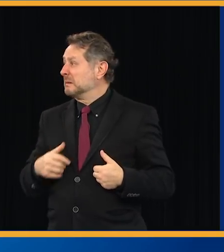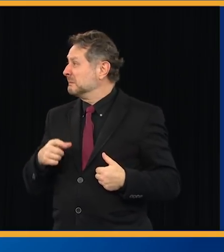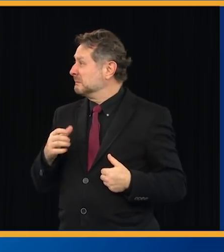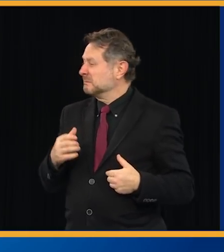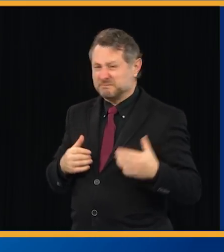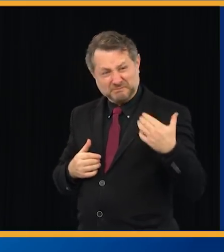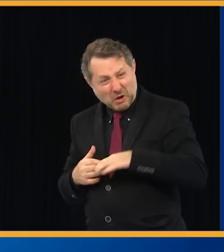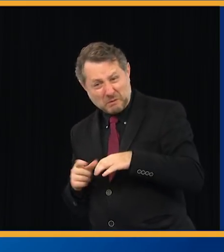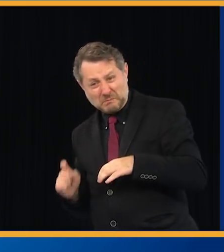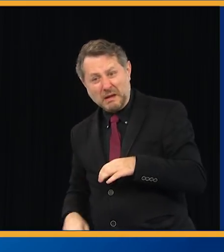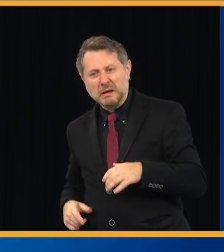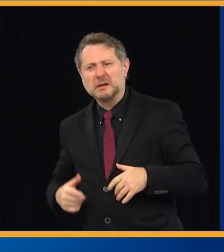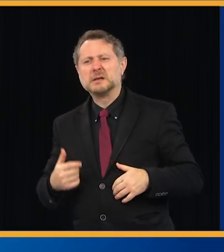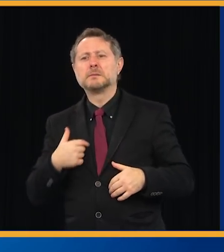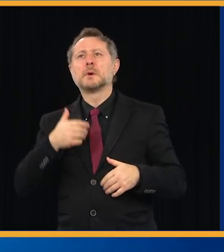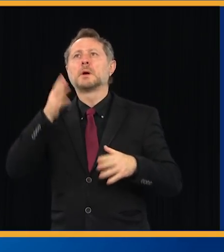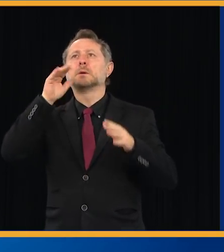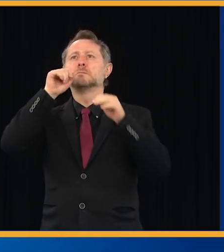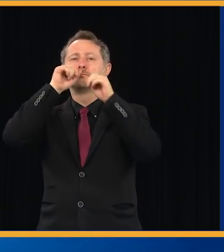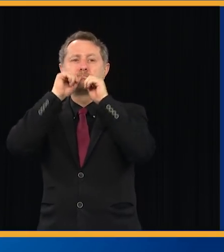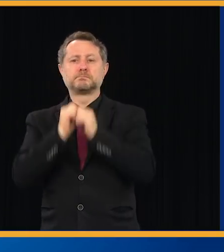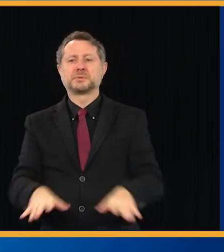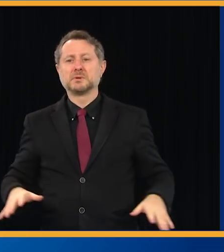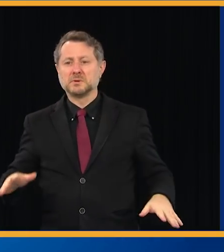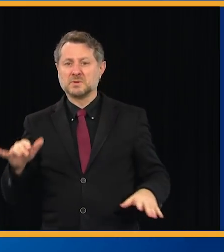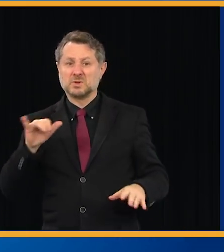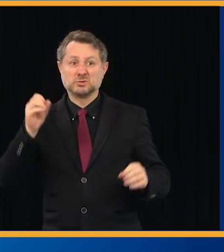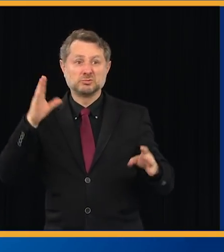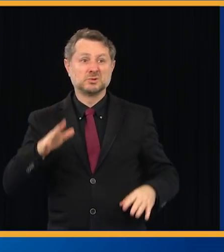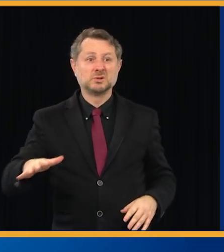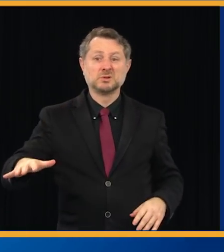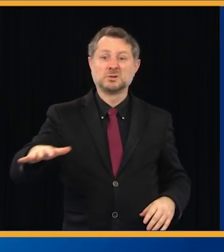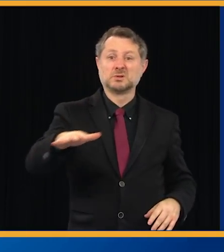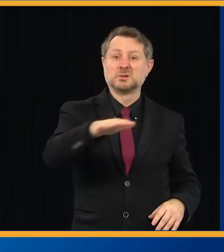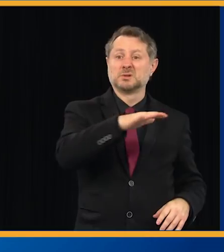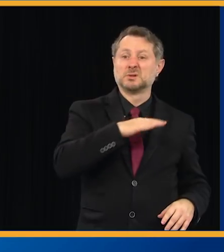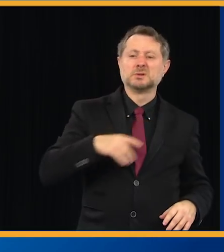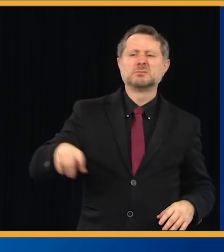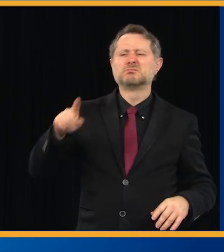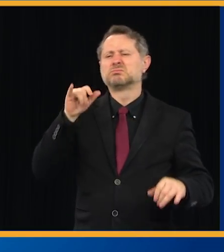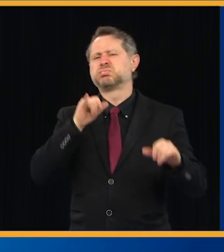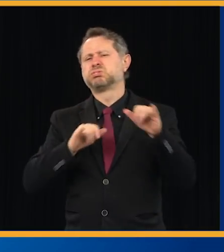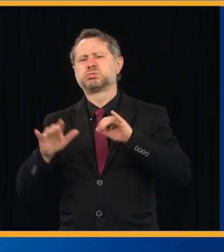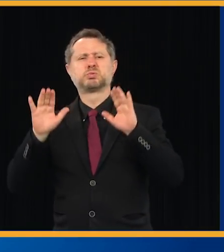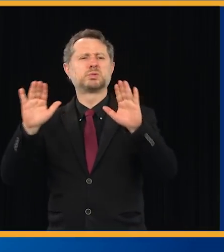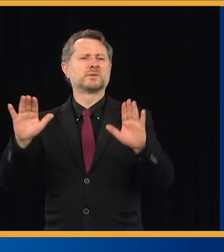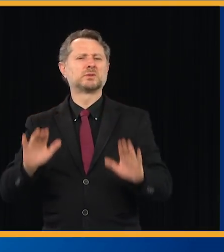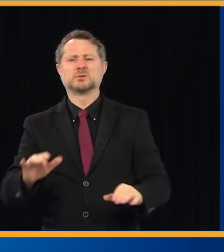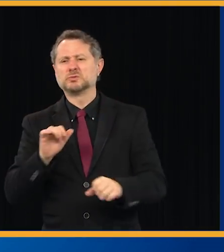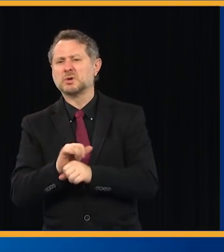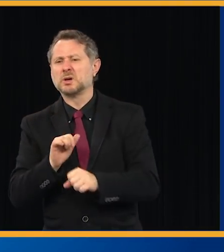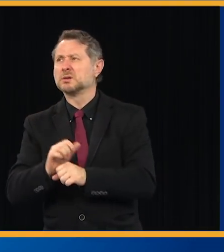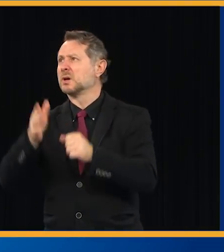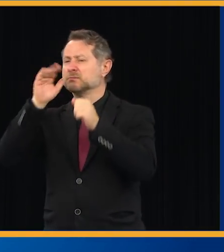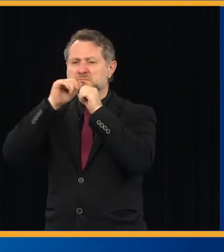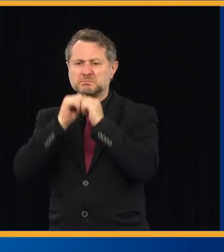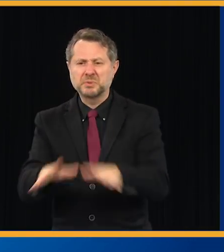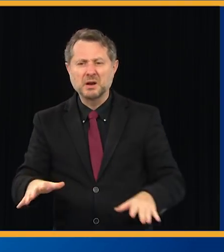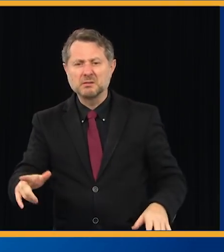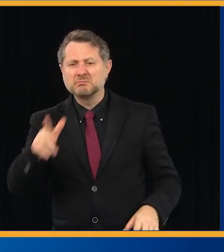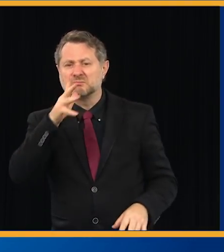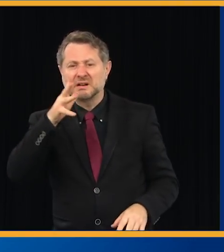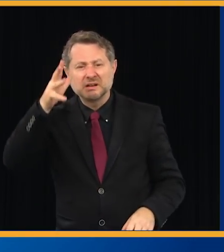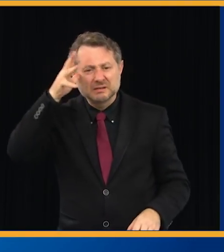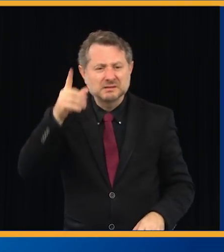the teachers in this state. They did a phenomenal job, and God bless parents who had to figure out quickly how to use computers